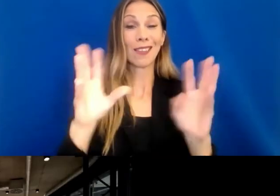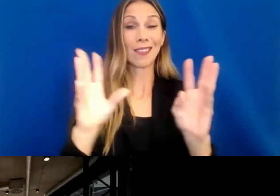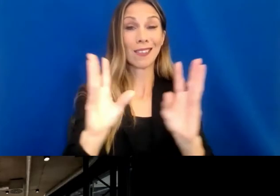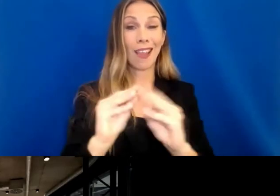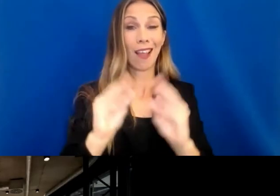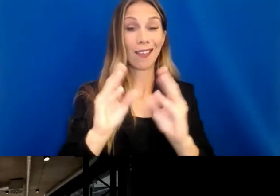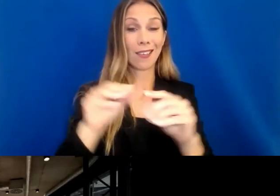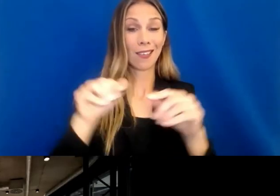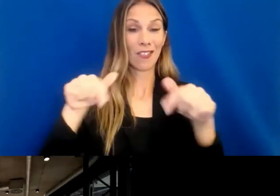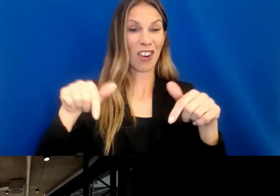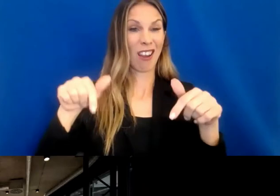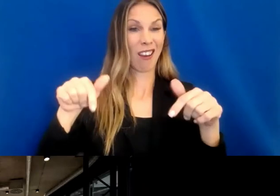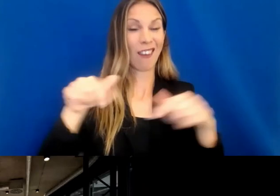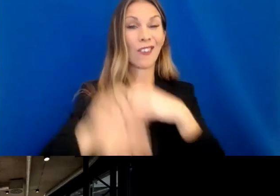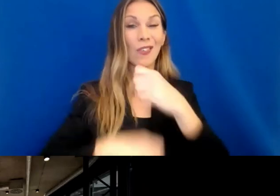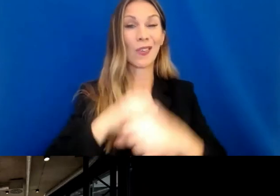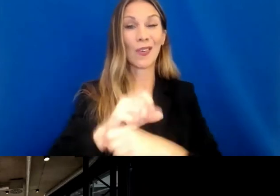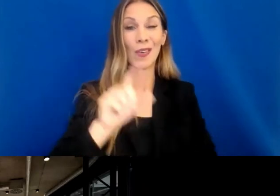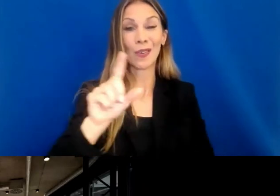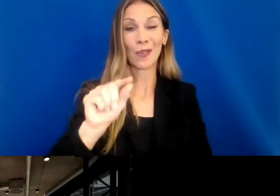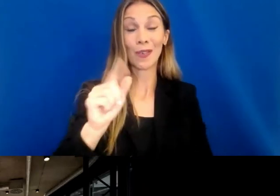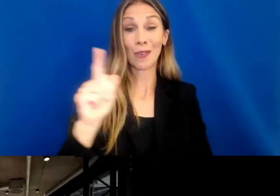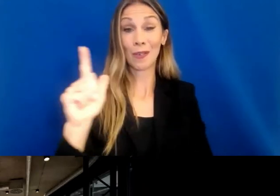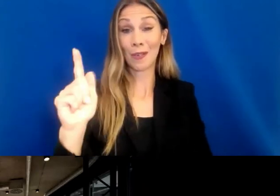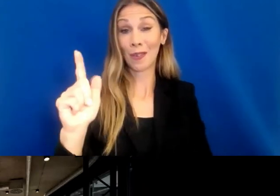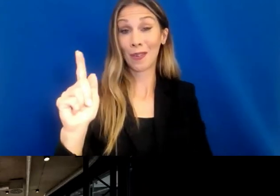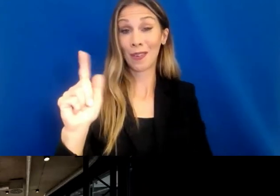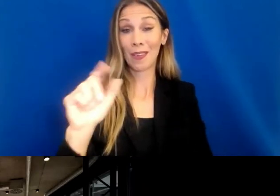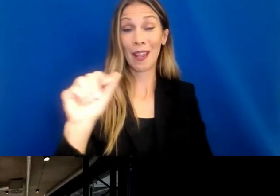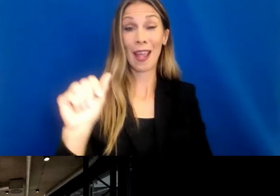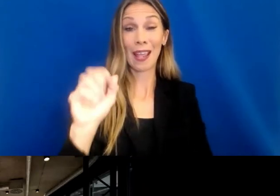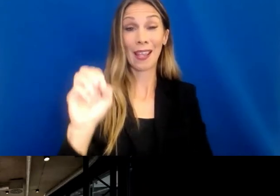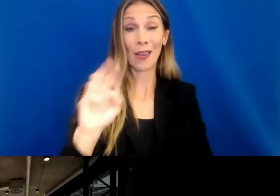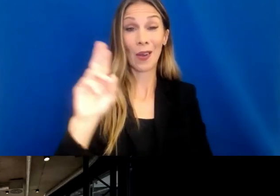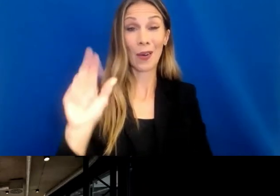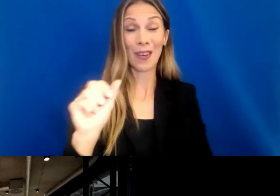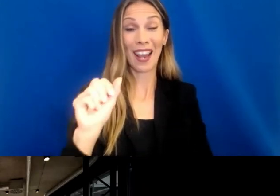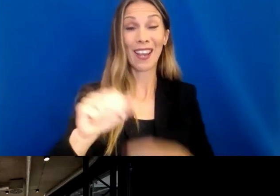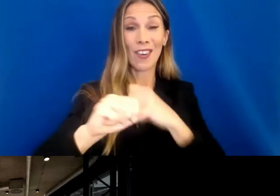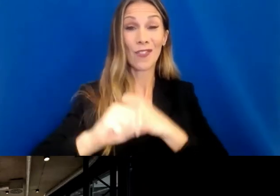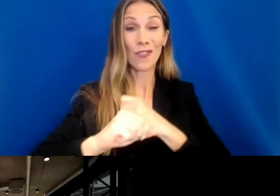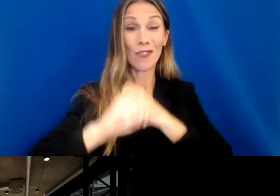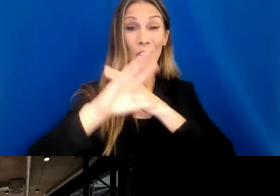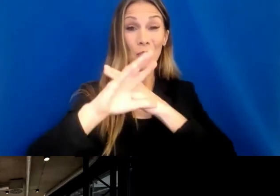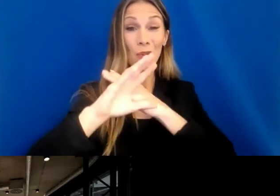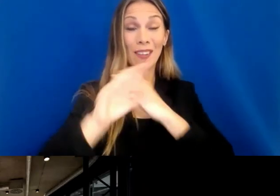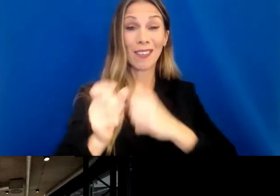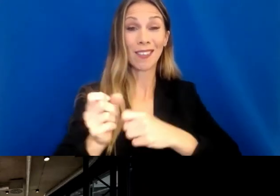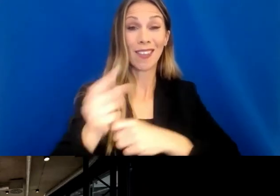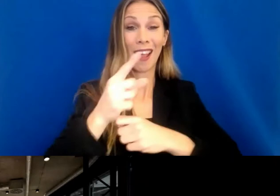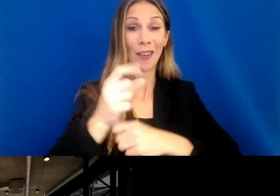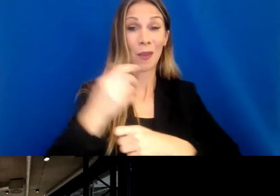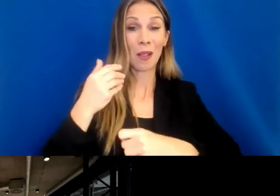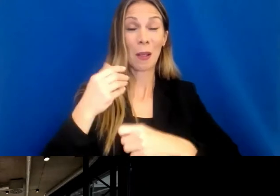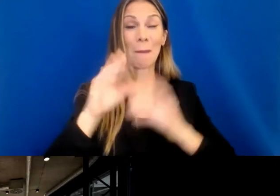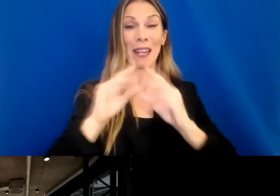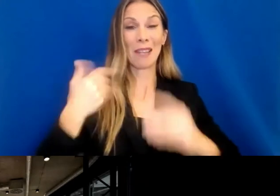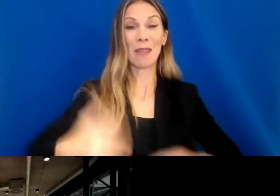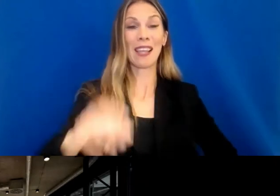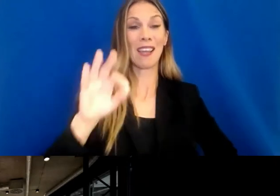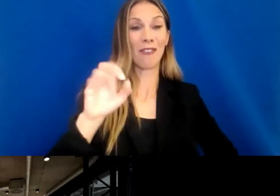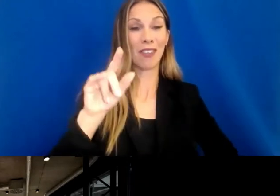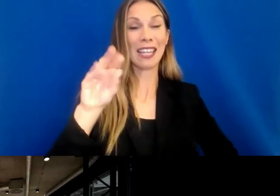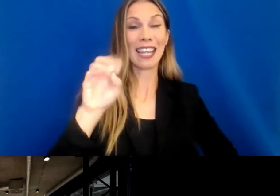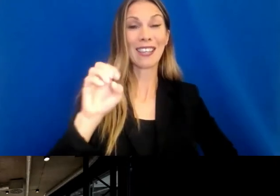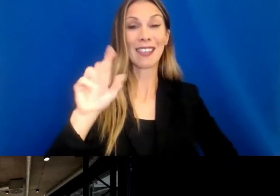the 2021 AERA virtual annual meeting. I am Felice Levine,